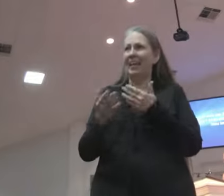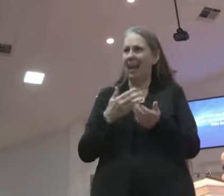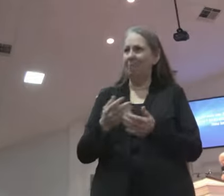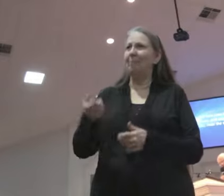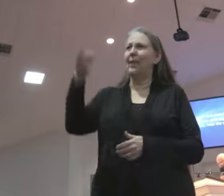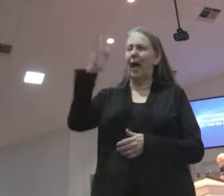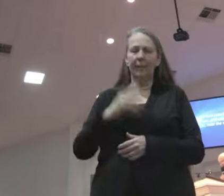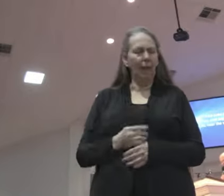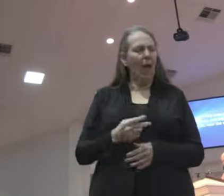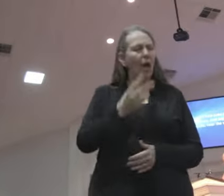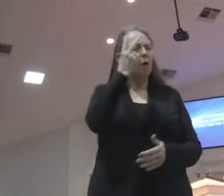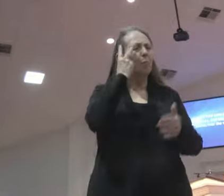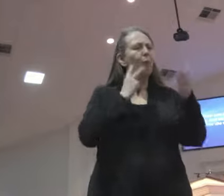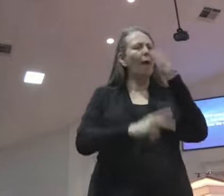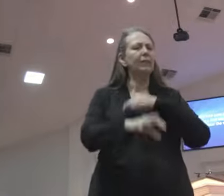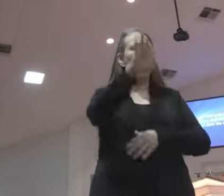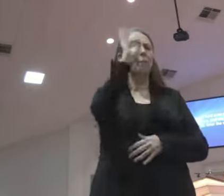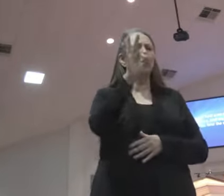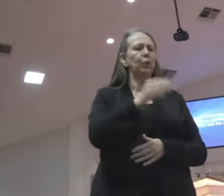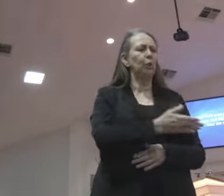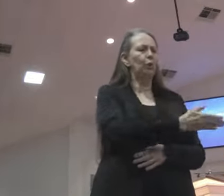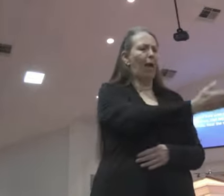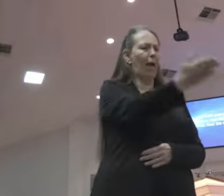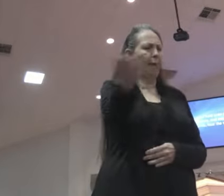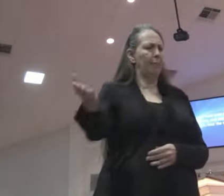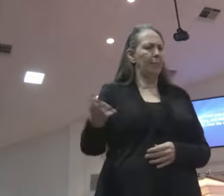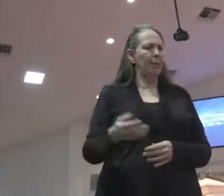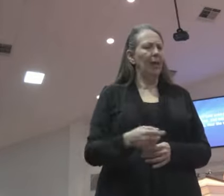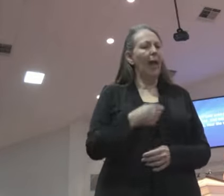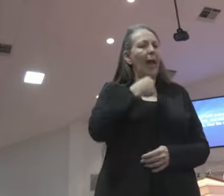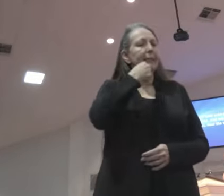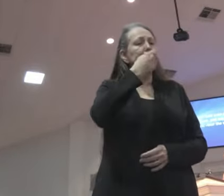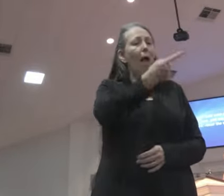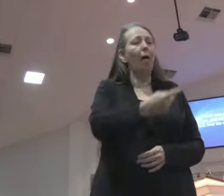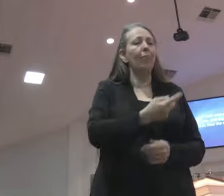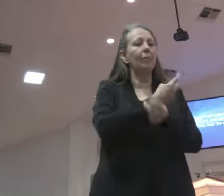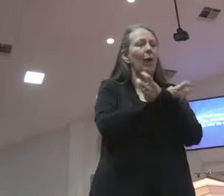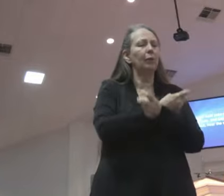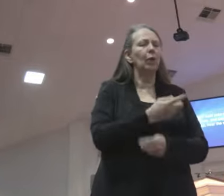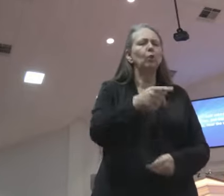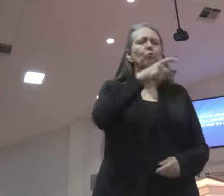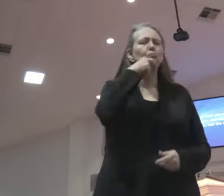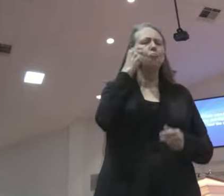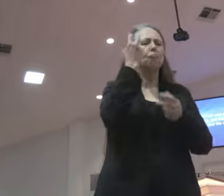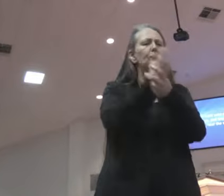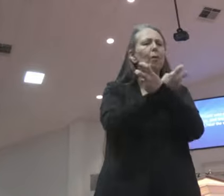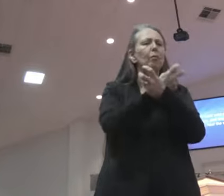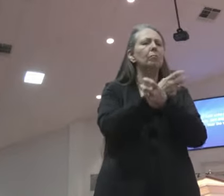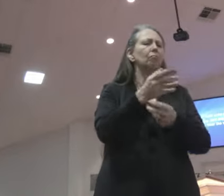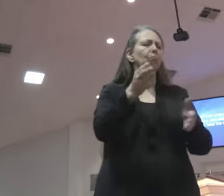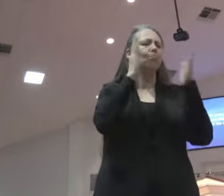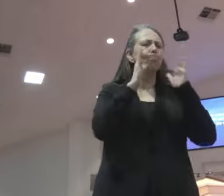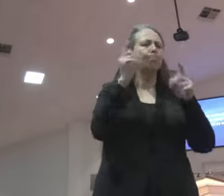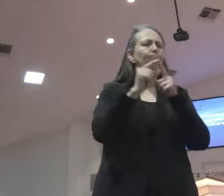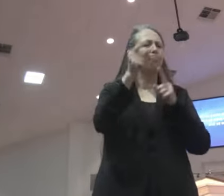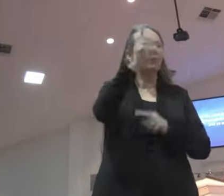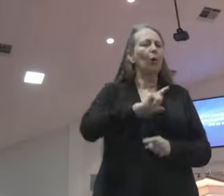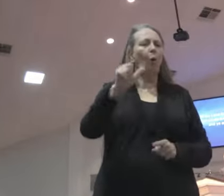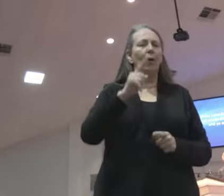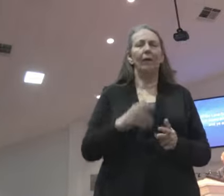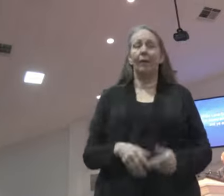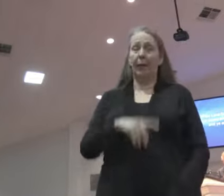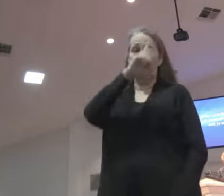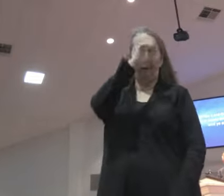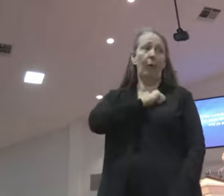unto me, prophesy upon these bones and say unto them, oh, you dry bones, hear the word of the Lord. Been there, done that,